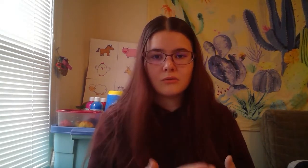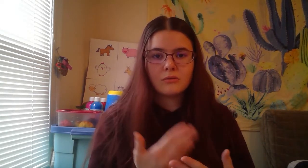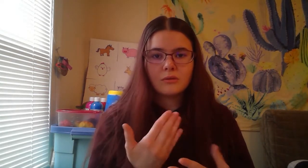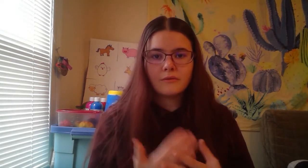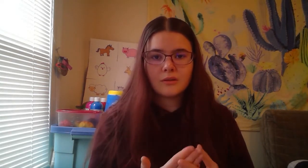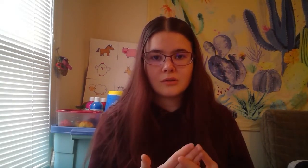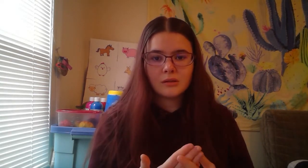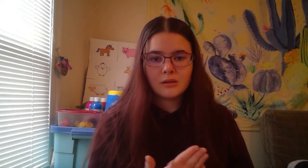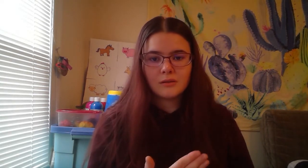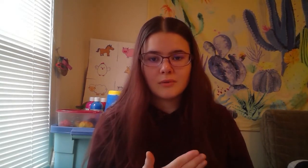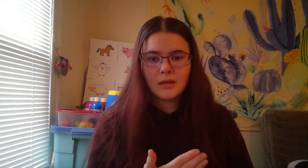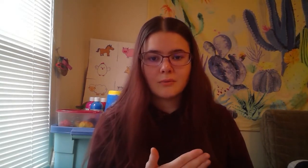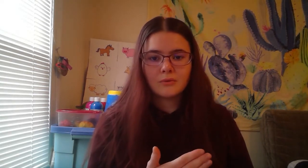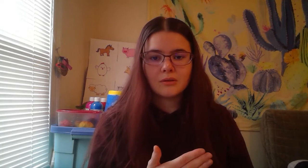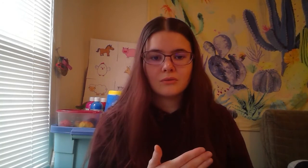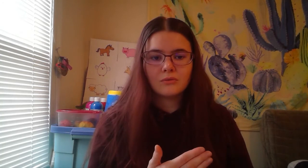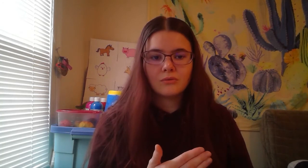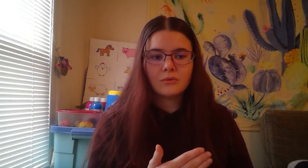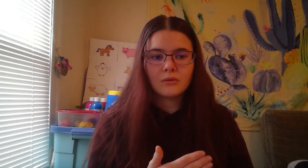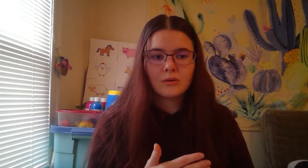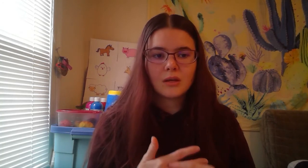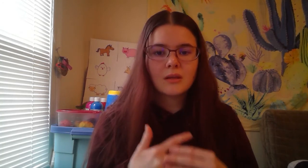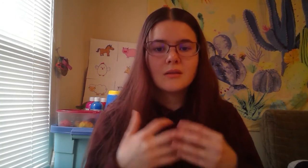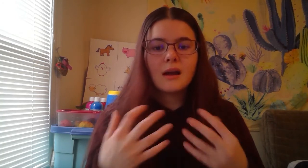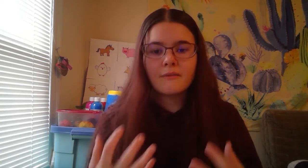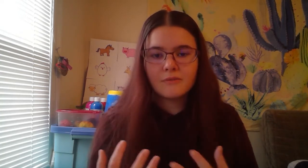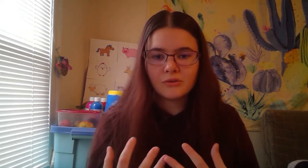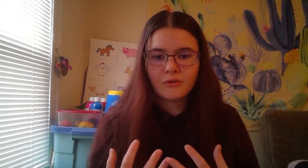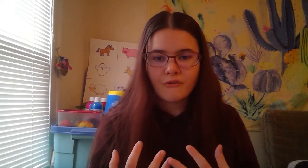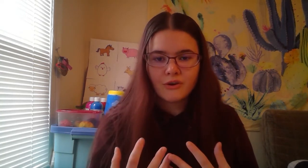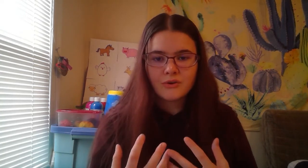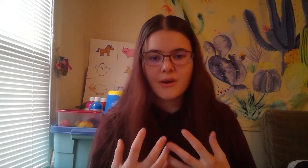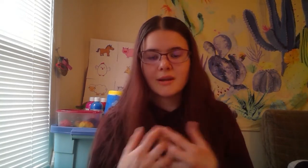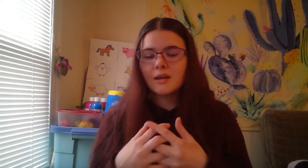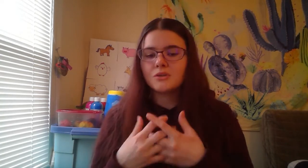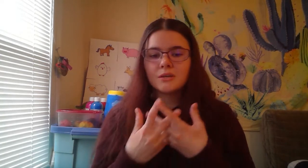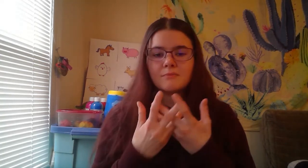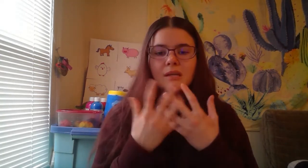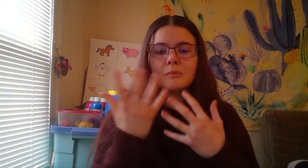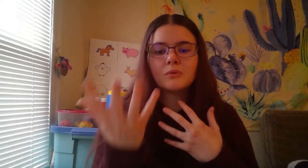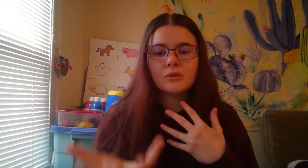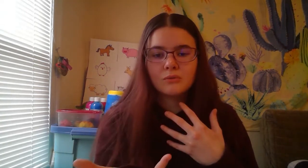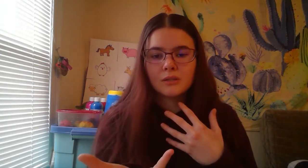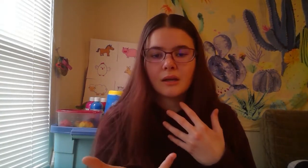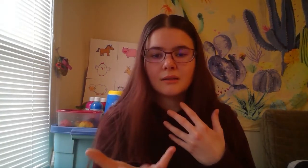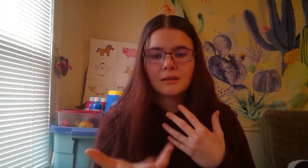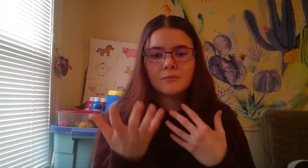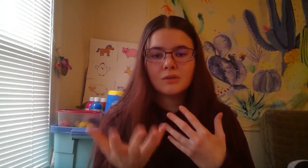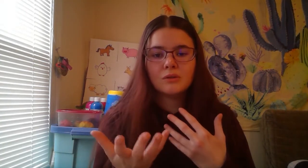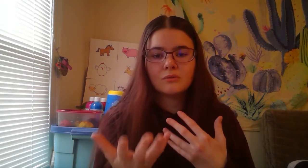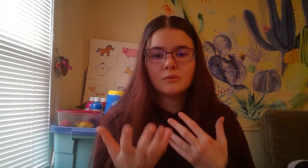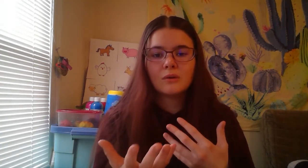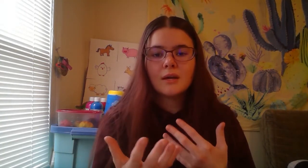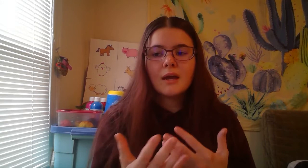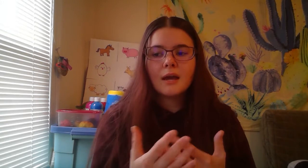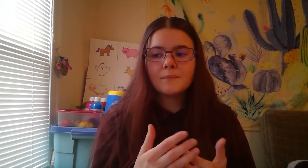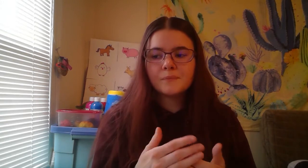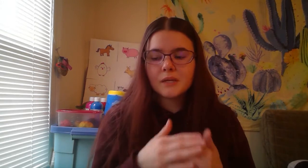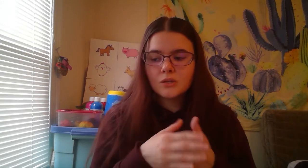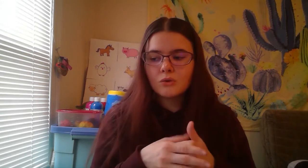will eventually be able to not feel so frustrated and just be able to sign them to you. And it's